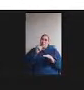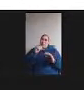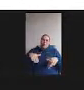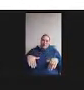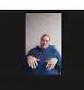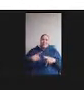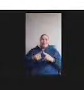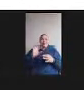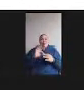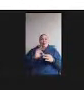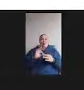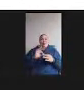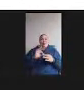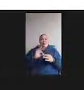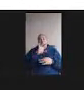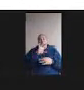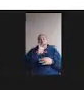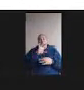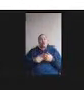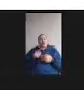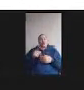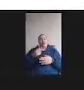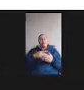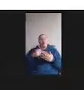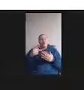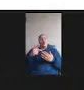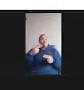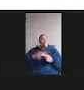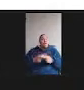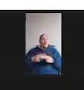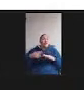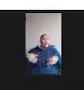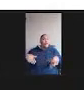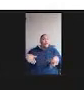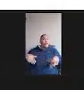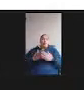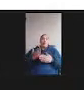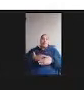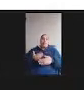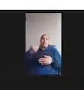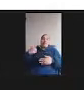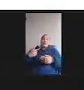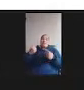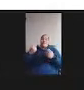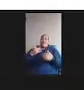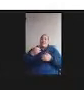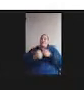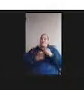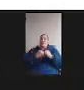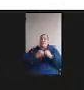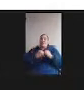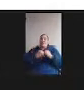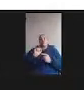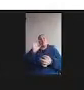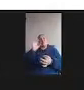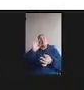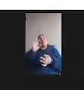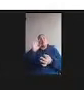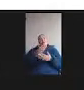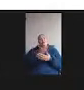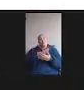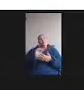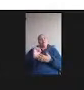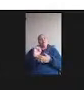of projects that was not finalized throughout the previous financial year, and specifically with regards to some of those that had been